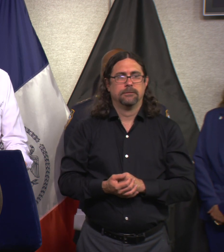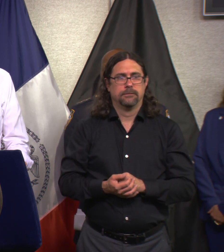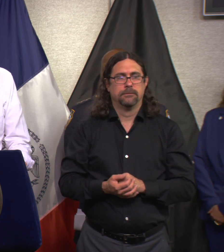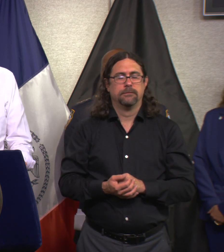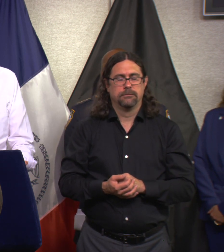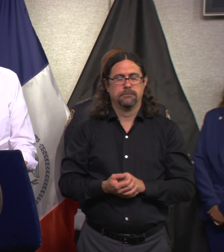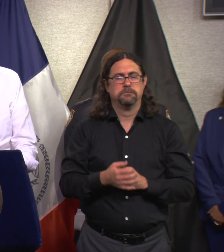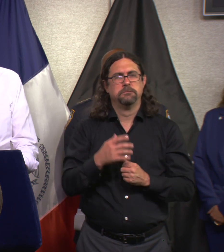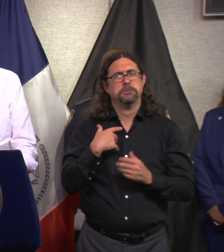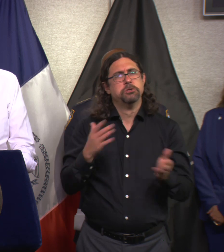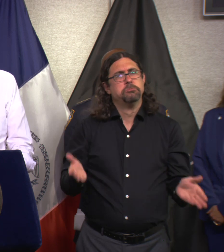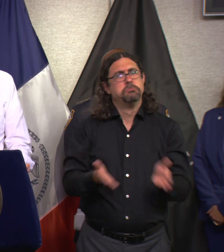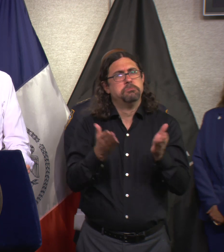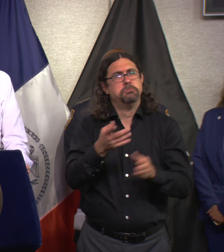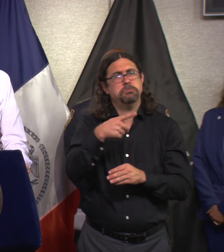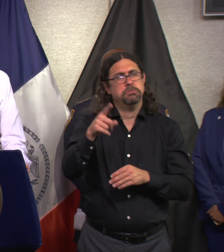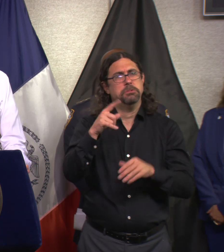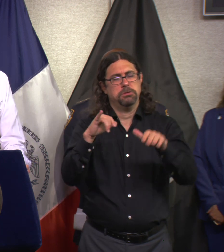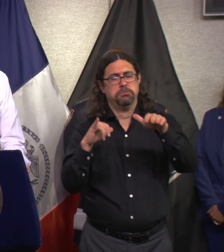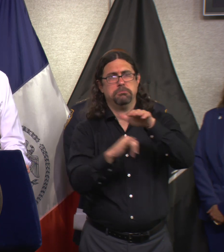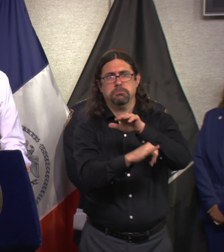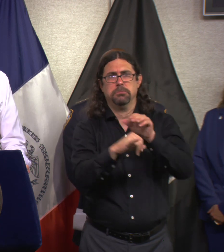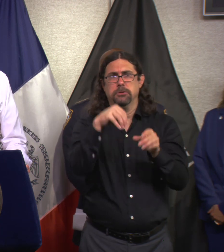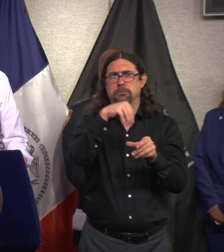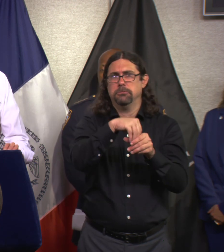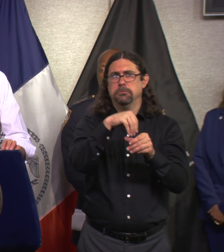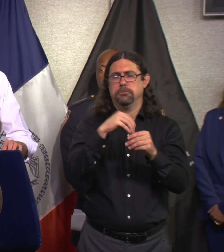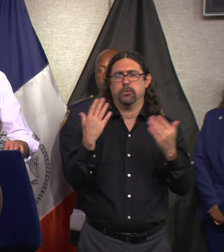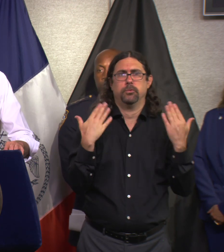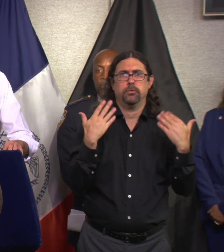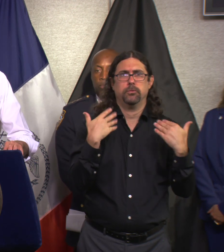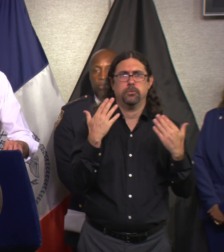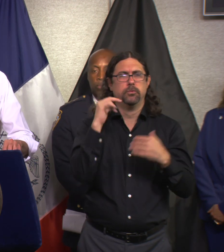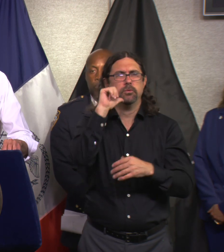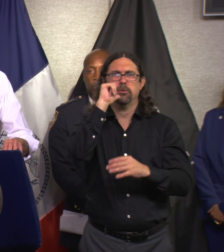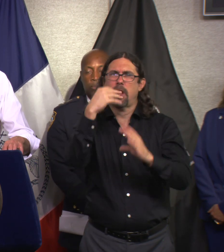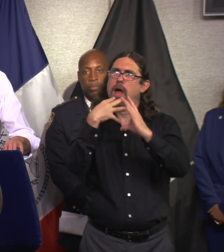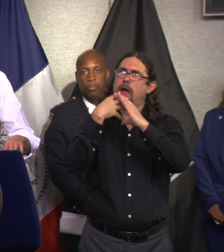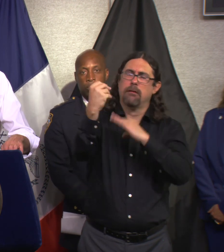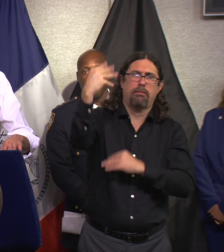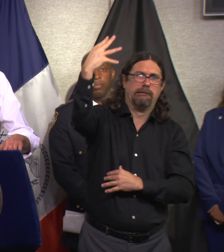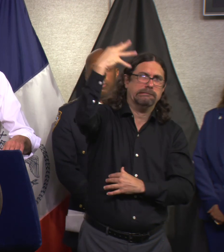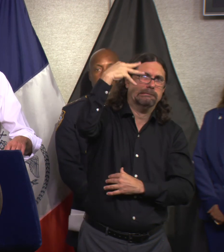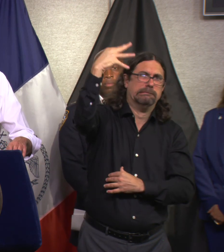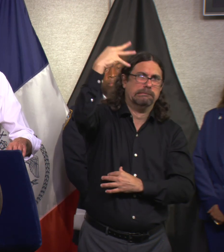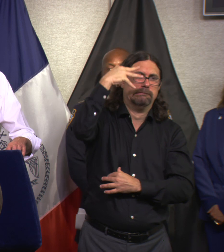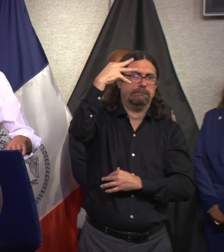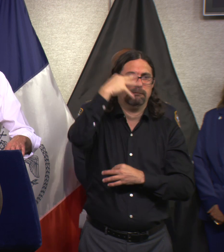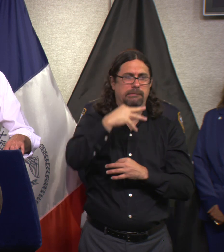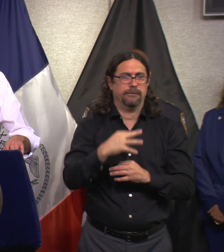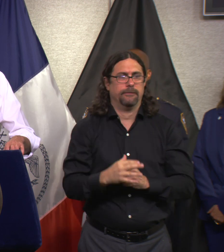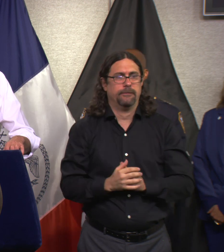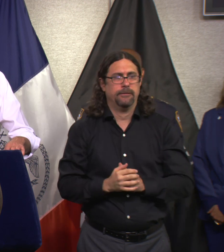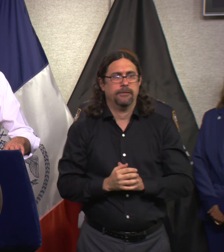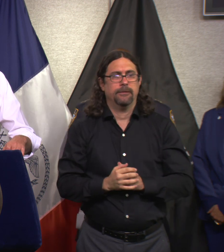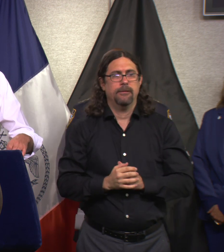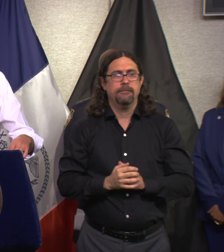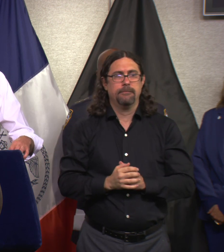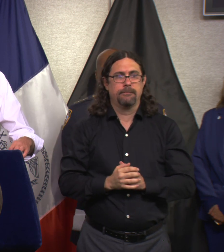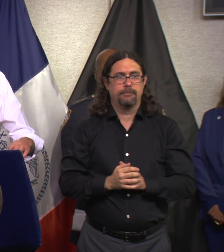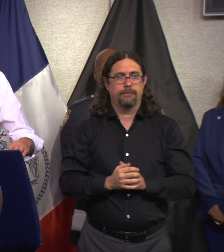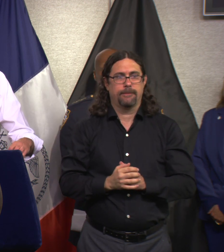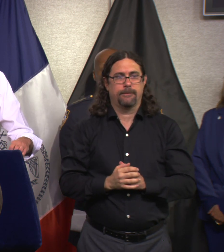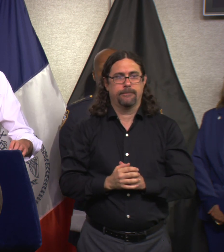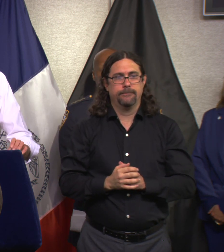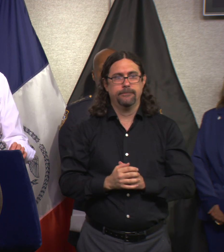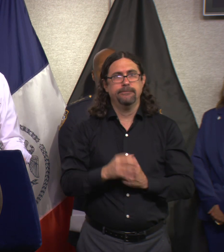you don't need to be outside for work or for travel, stay indoors. The more time you're out in that extreme heat, the more